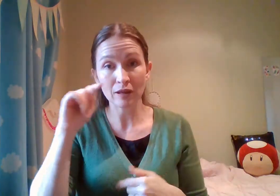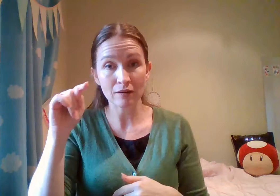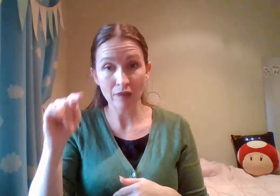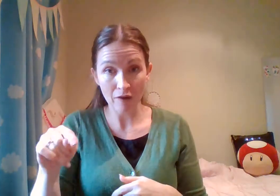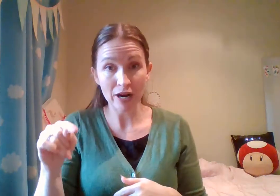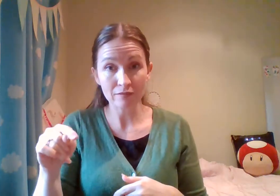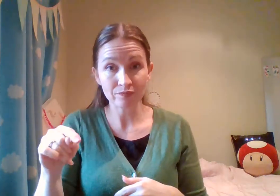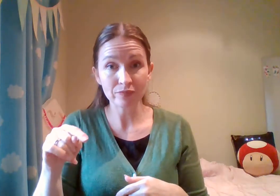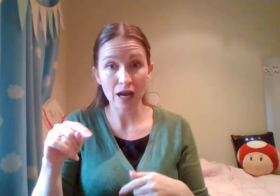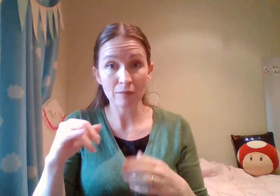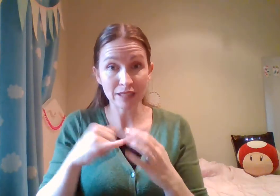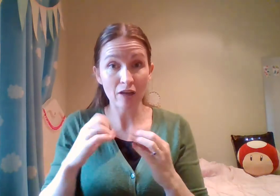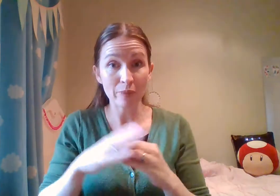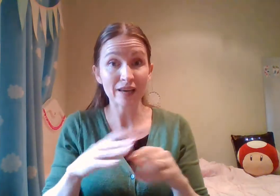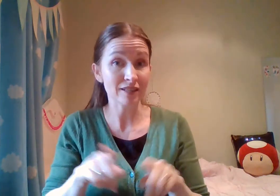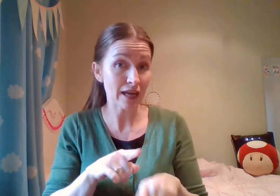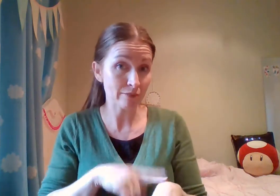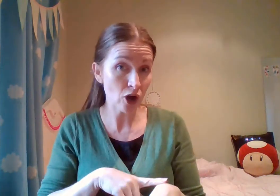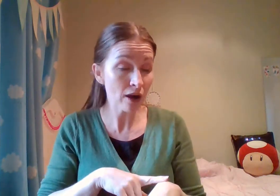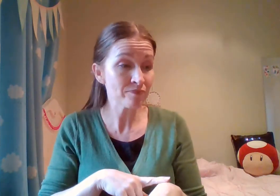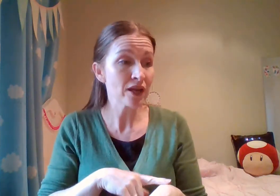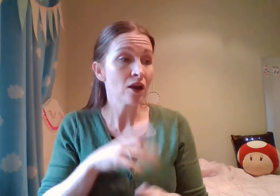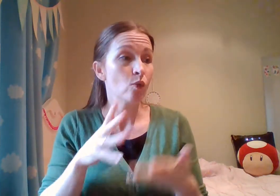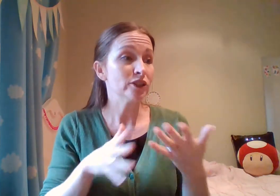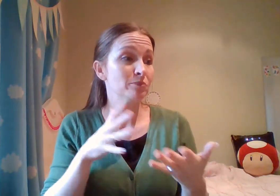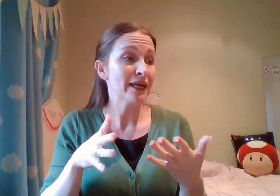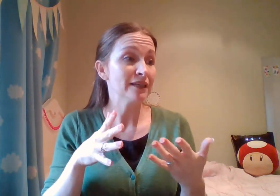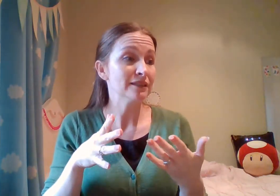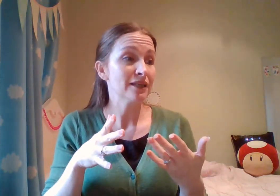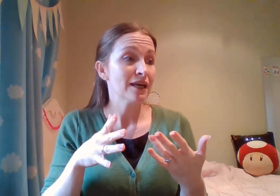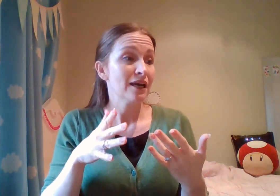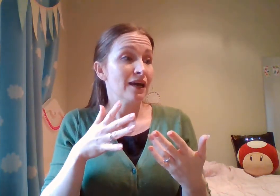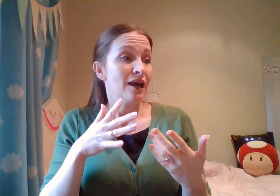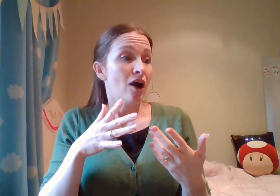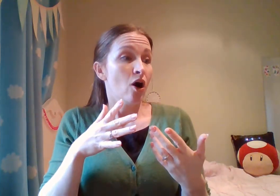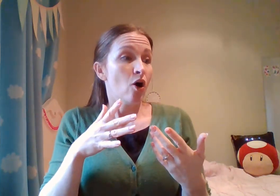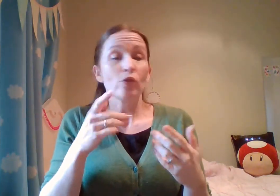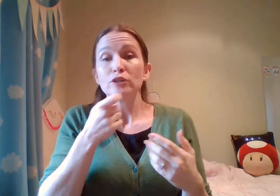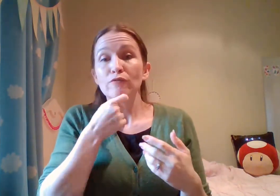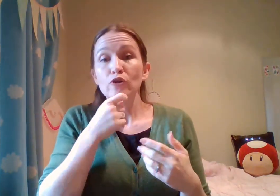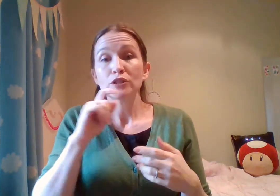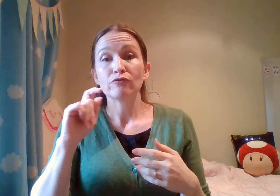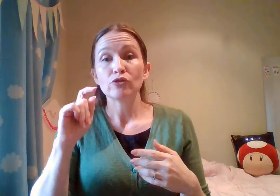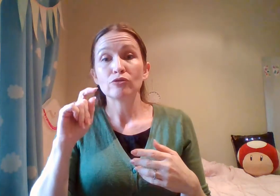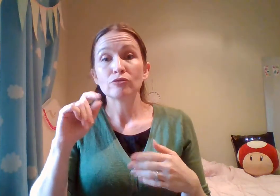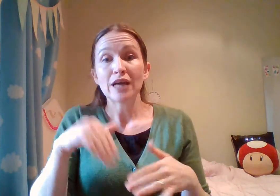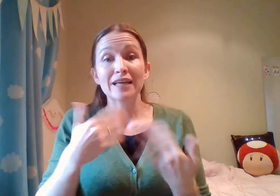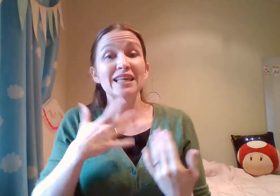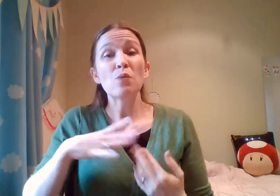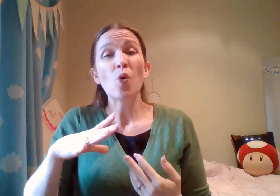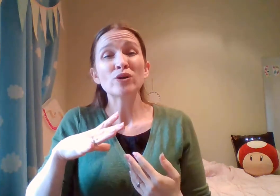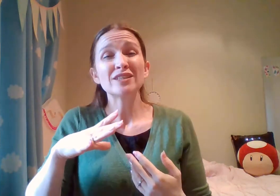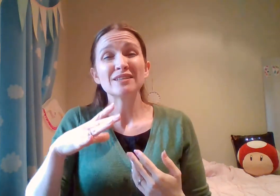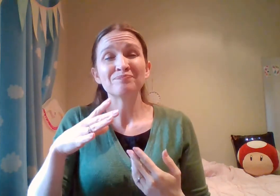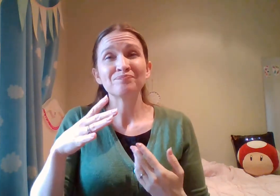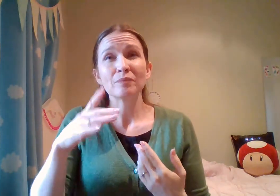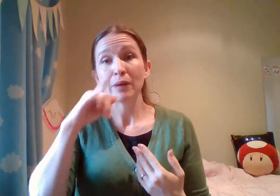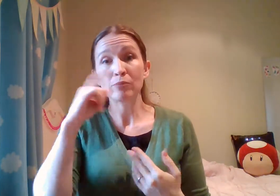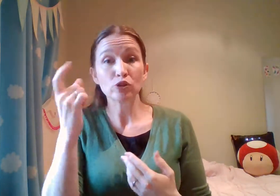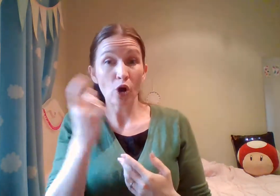are at Southbank at the same time, which means on those first few days they want people to only